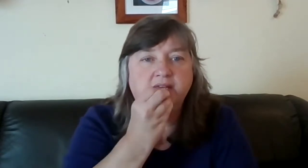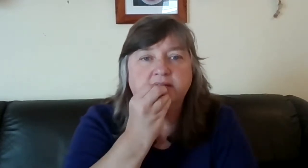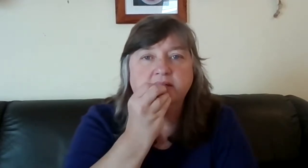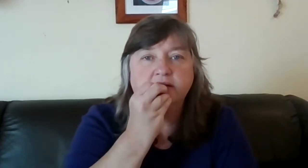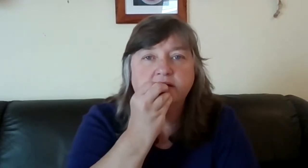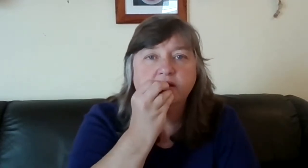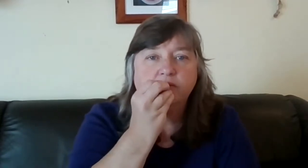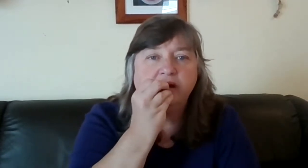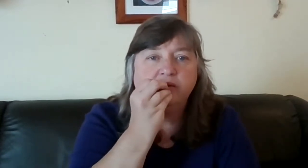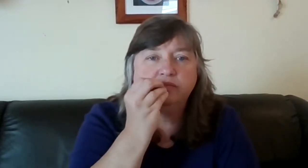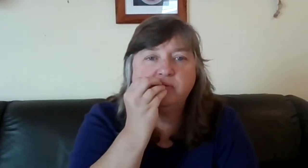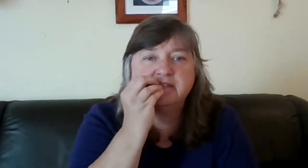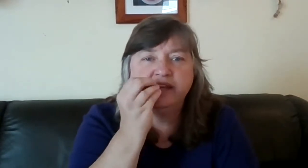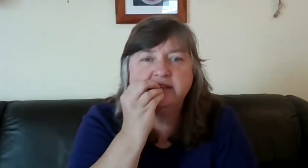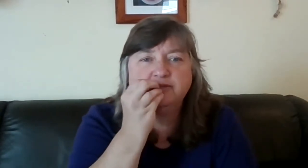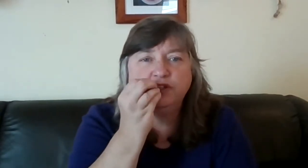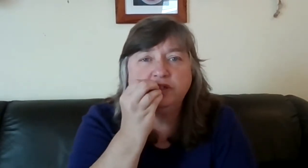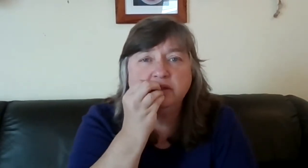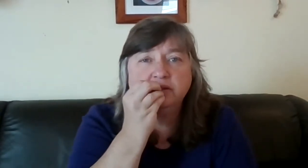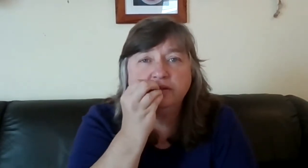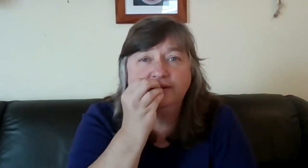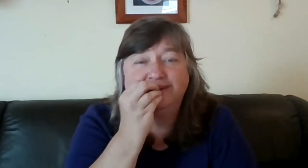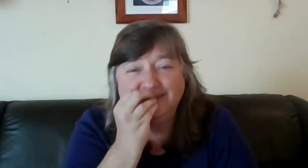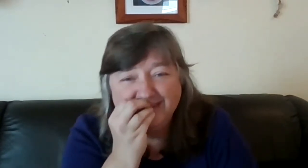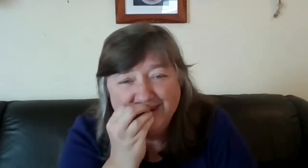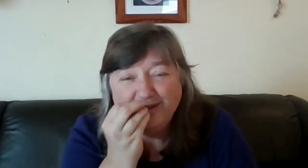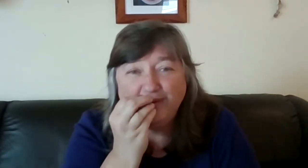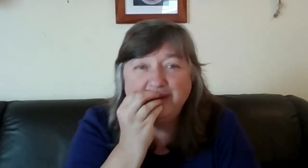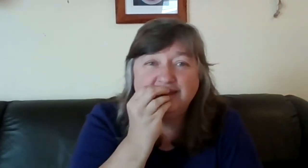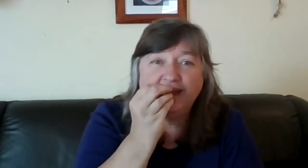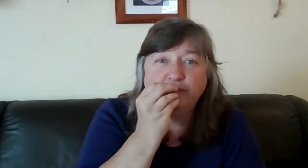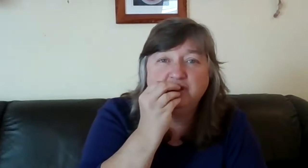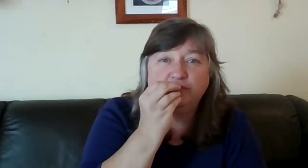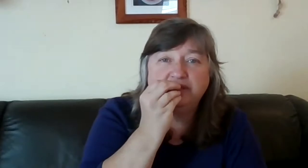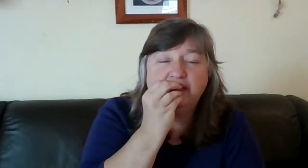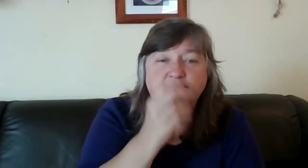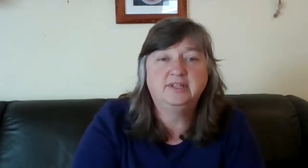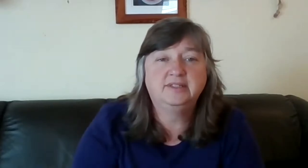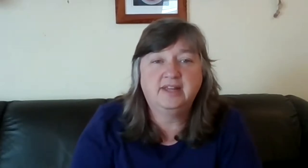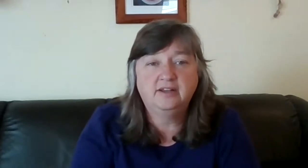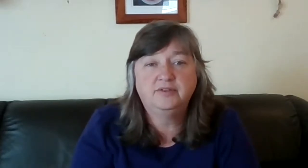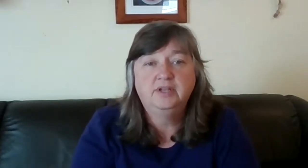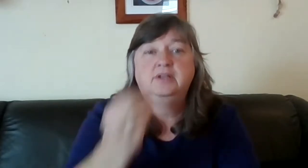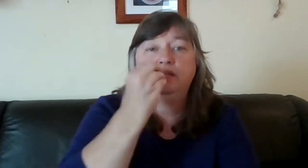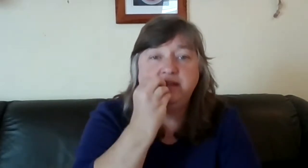eat. Well, what we're saying is food when we tap multiple times instead of